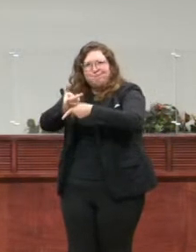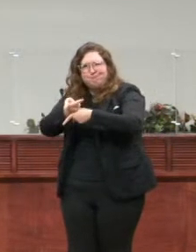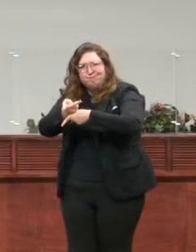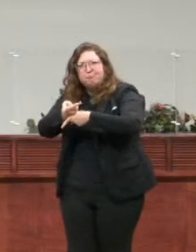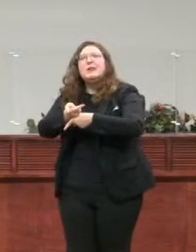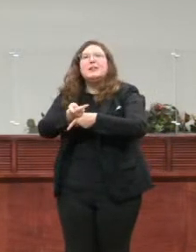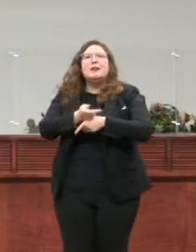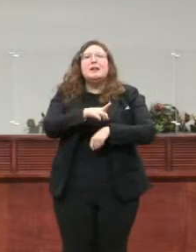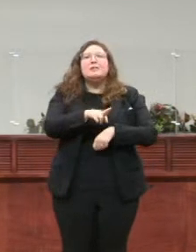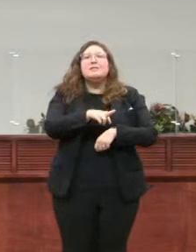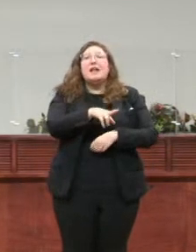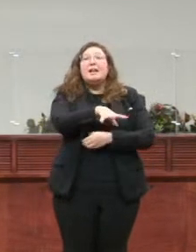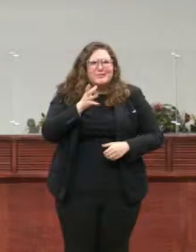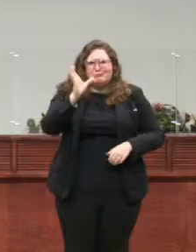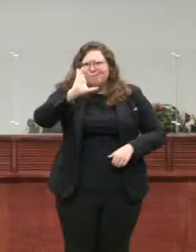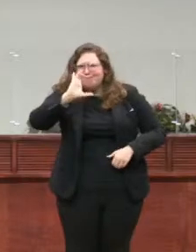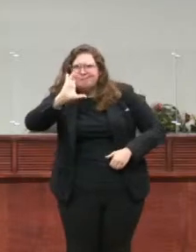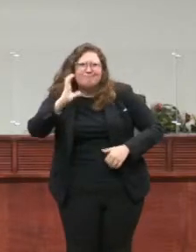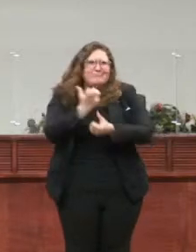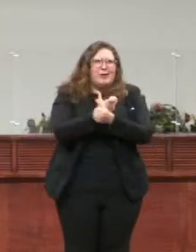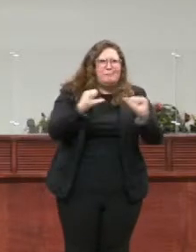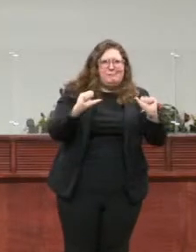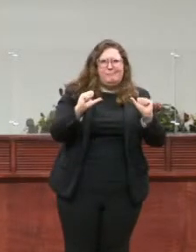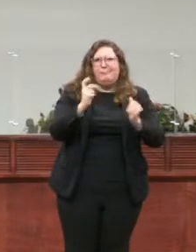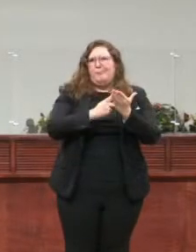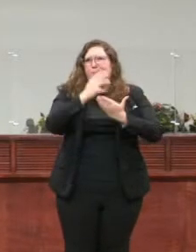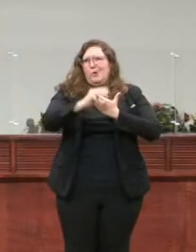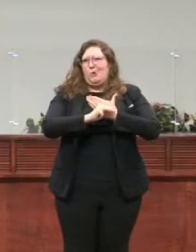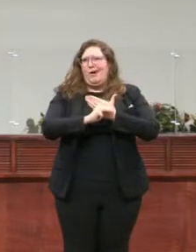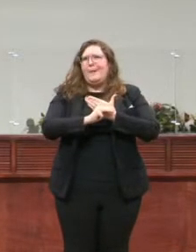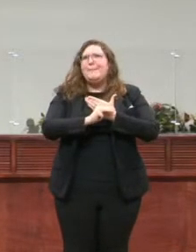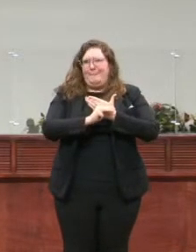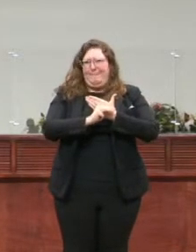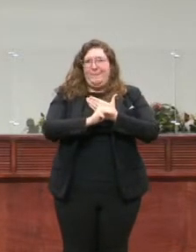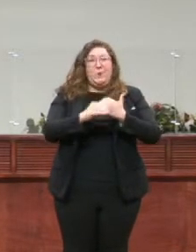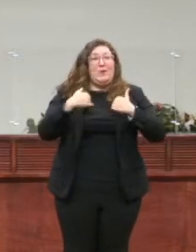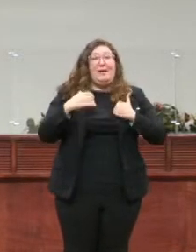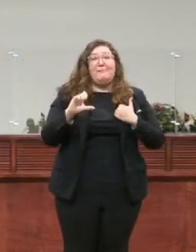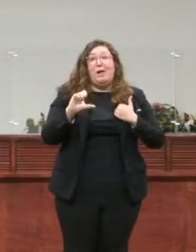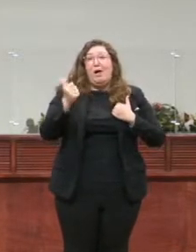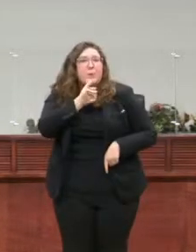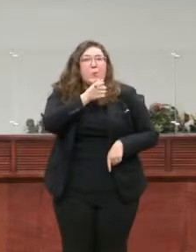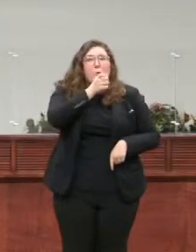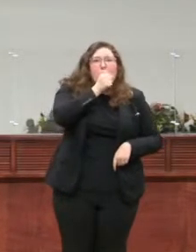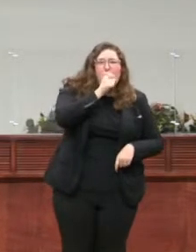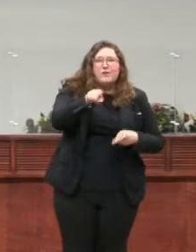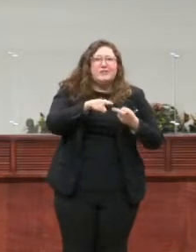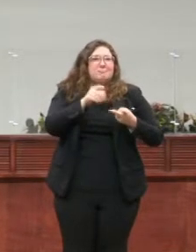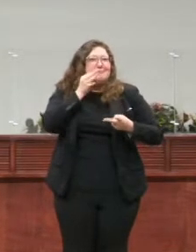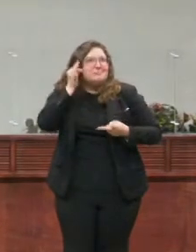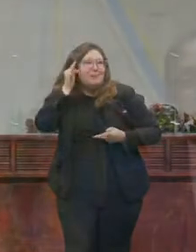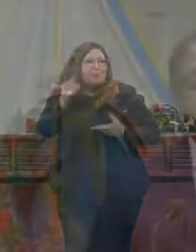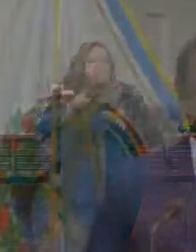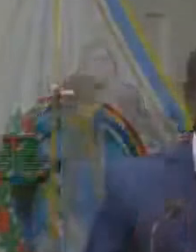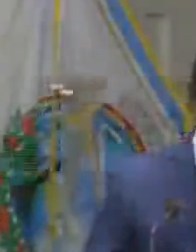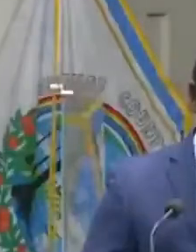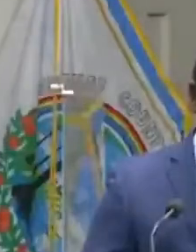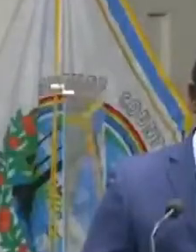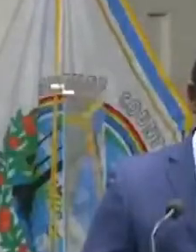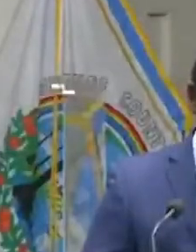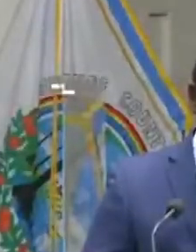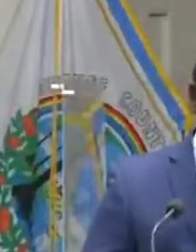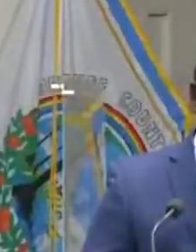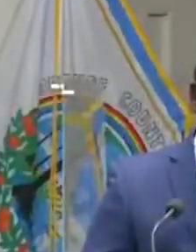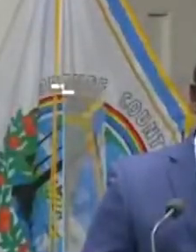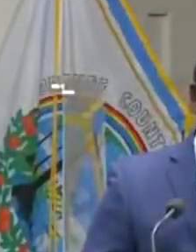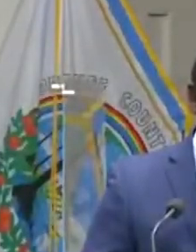rescue personnel. They were from other departments such as Orlando, Seminole. Wish them Godspeed as